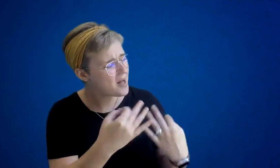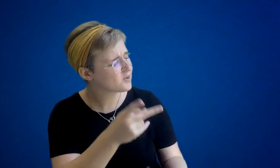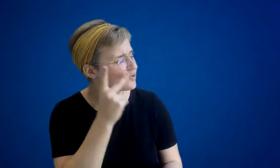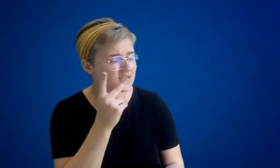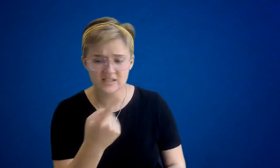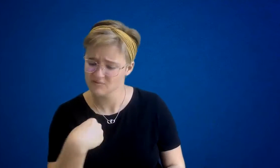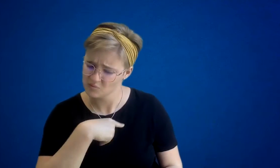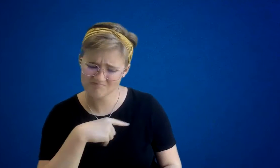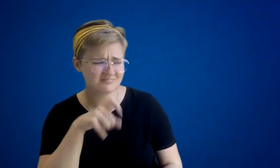stick together."